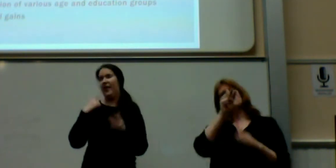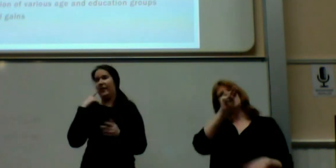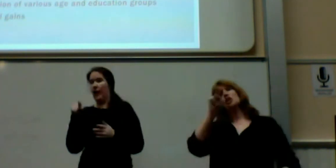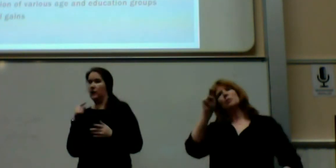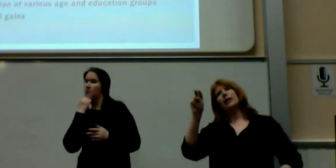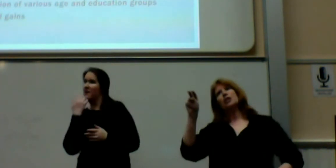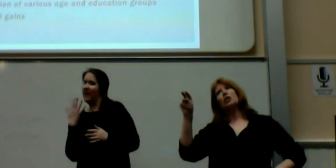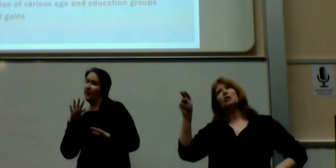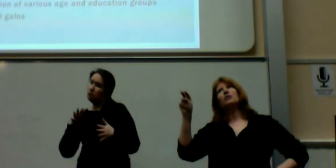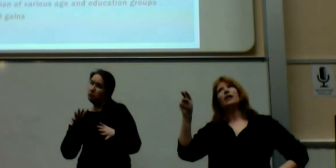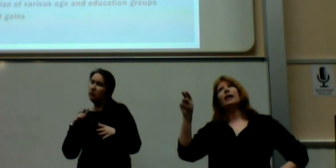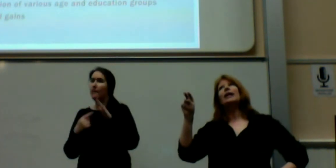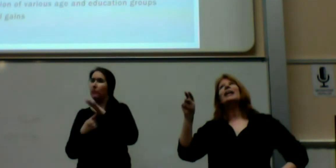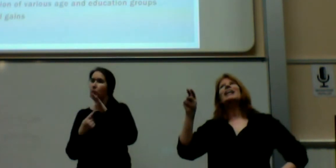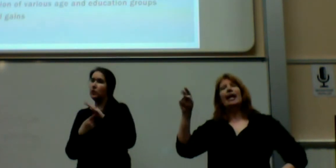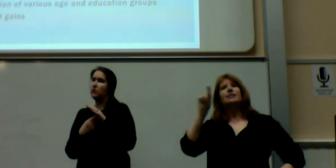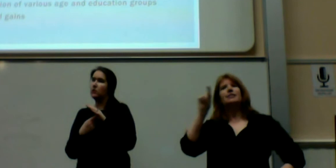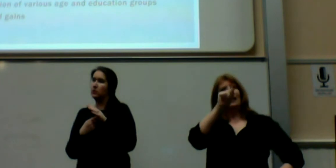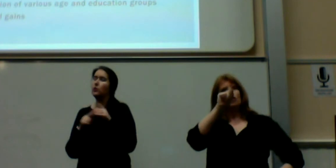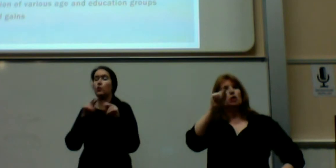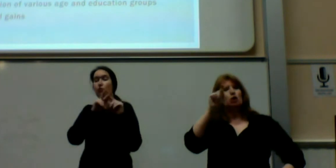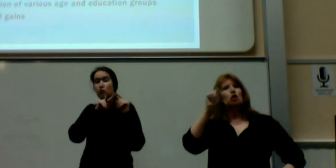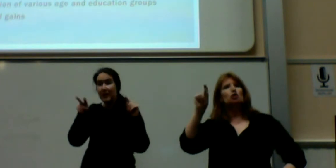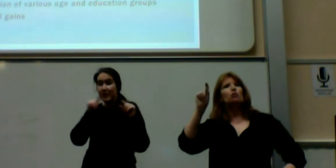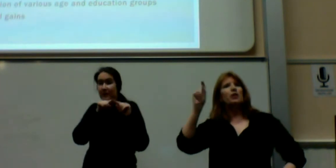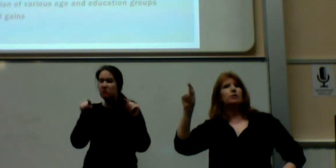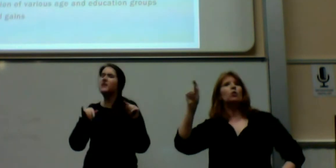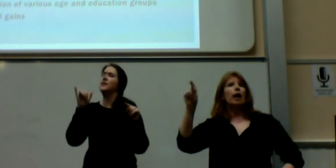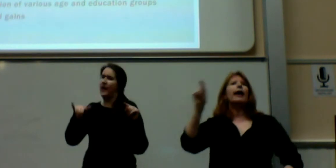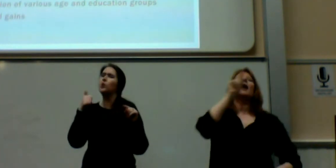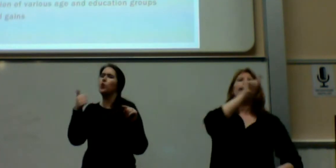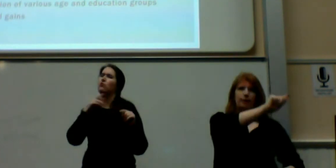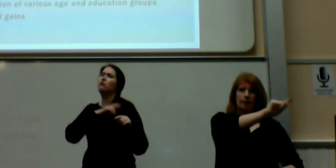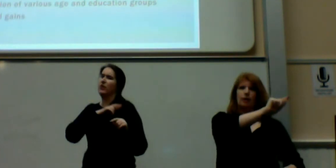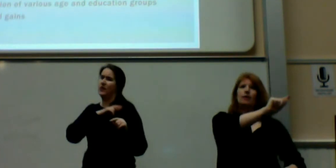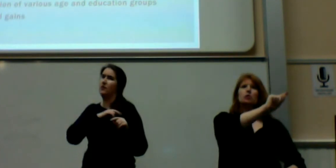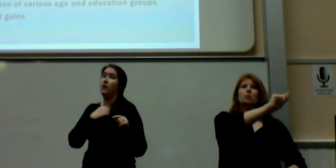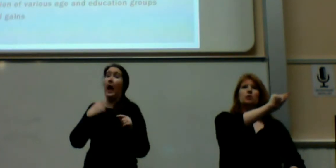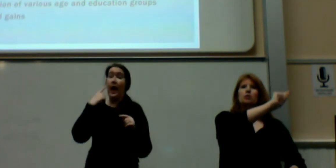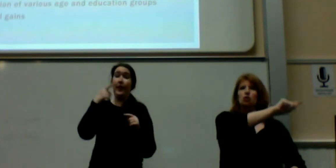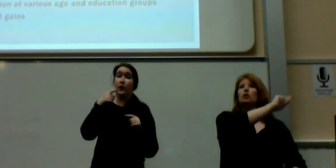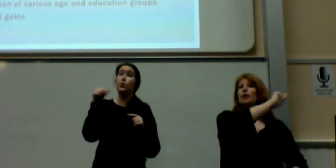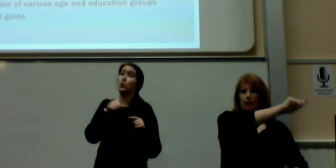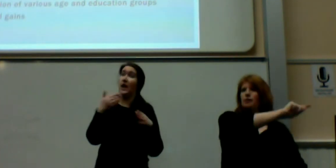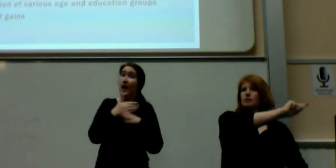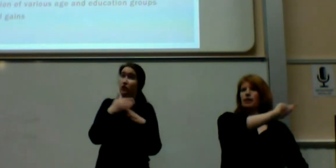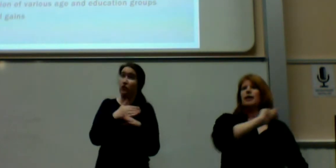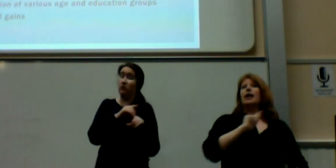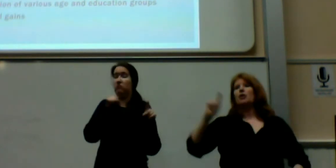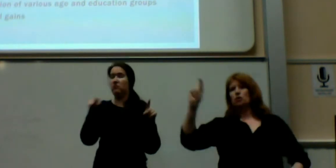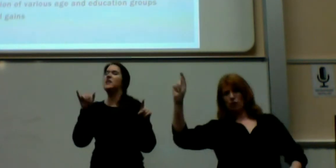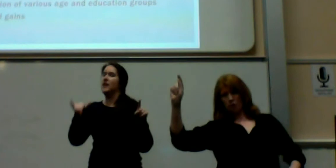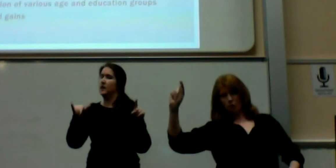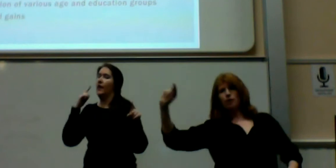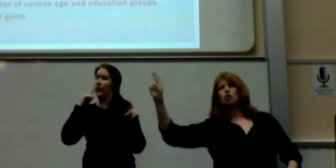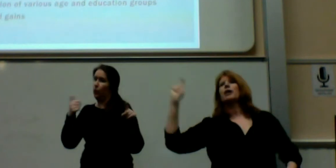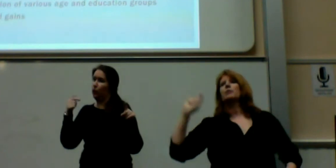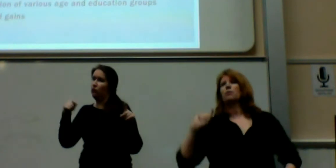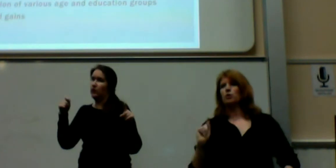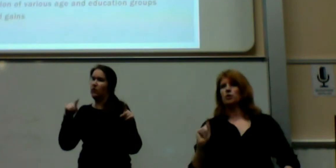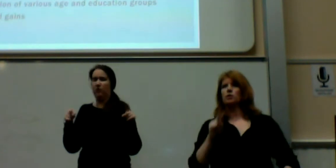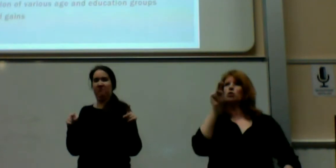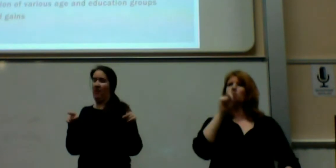So you read the argumentation and you say, yes, that's a really good reason why I think this person should X. And then you say, so